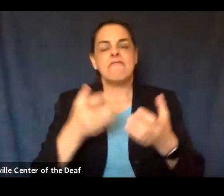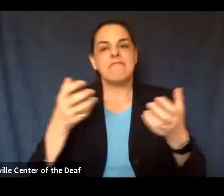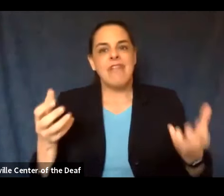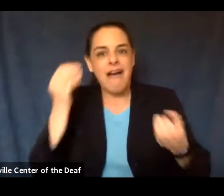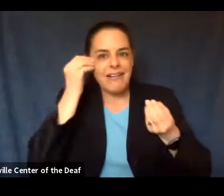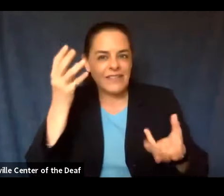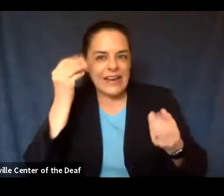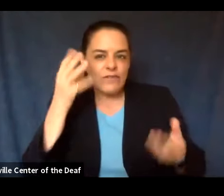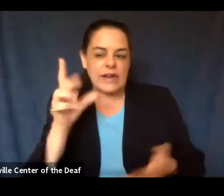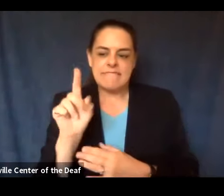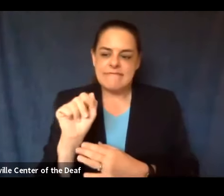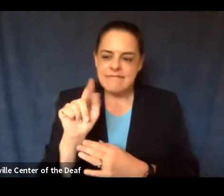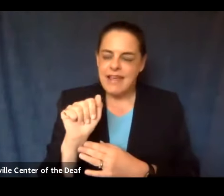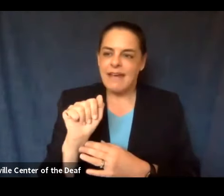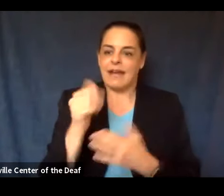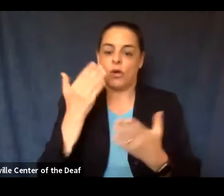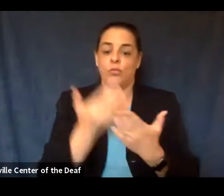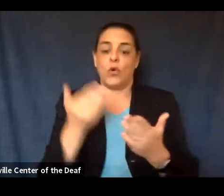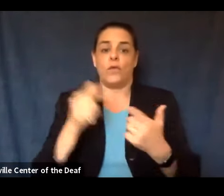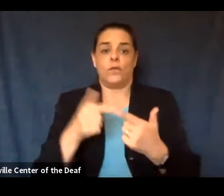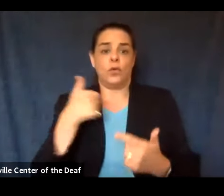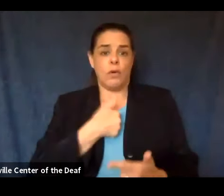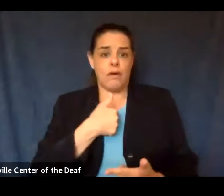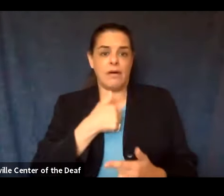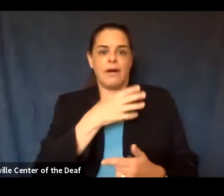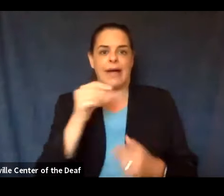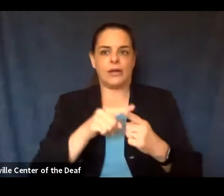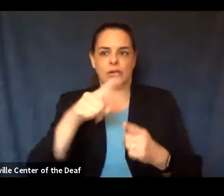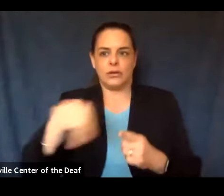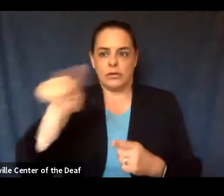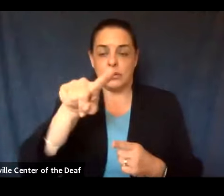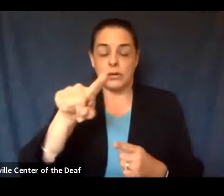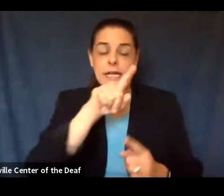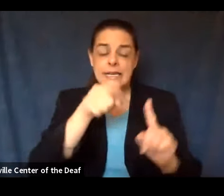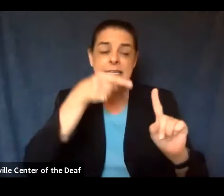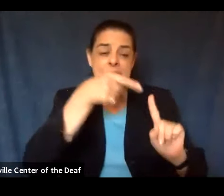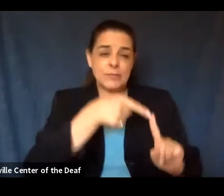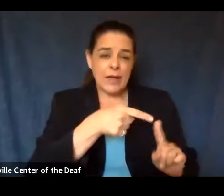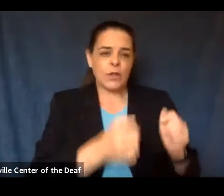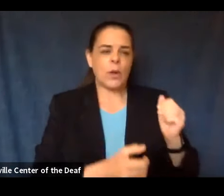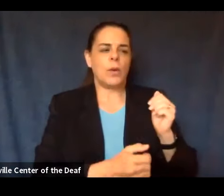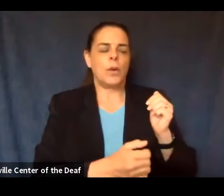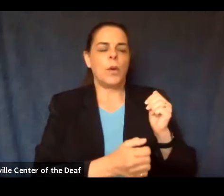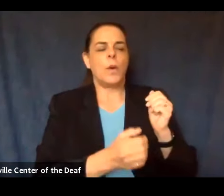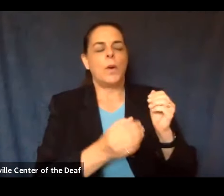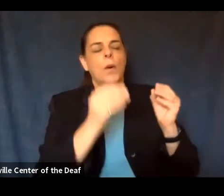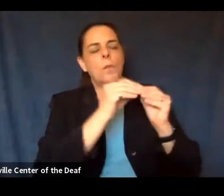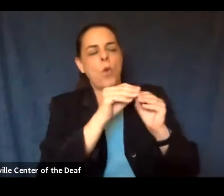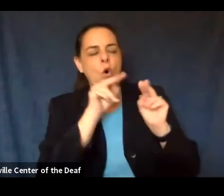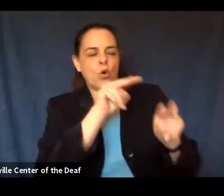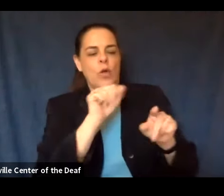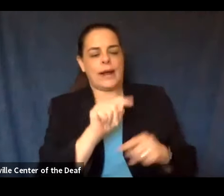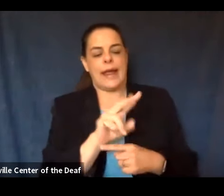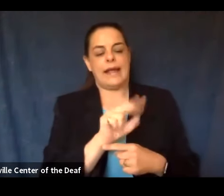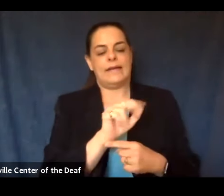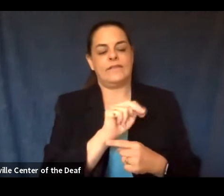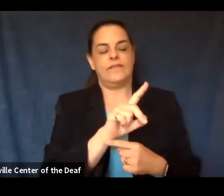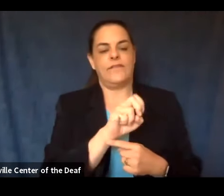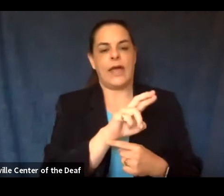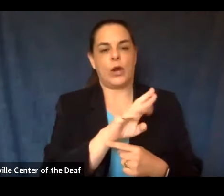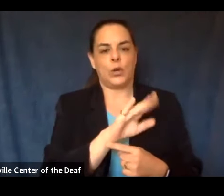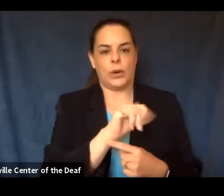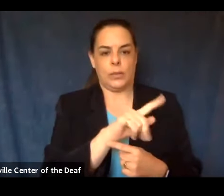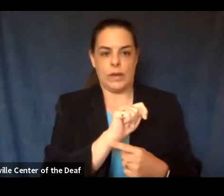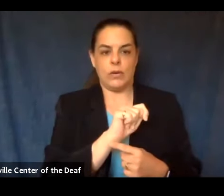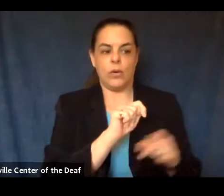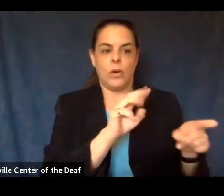also to our community. Specifically looking at the Vanderbilt model, maybe not the latest update, but at least at the time that we looked at it, it